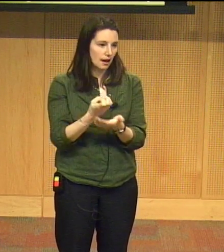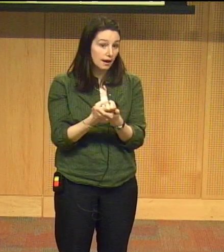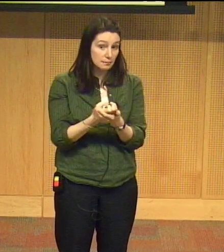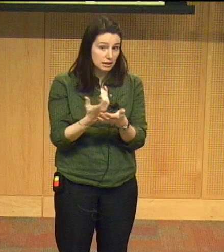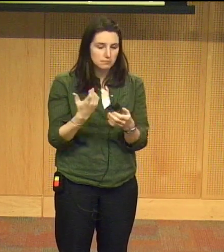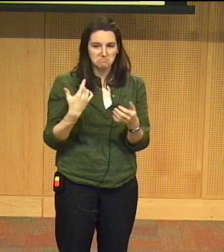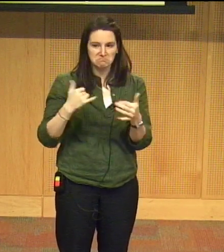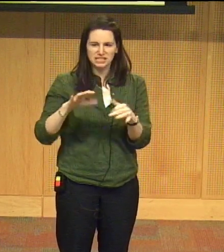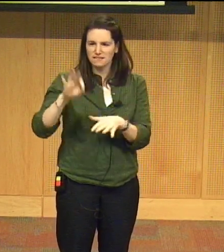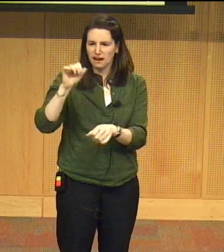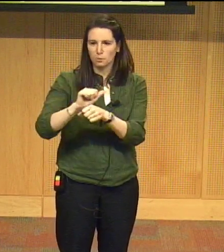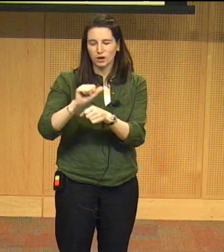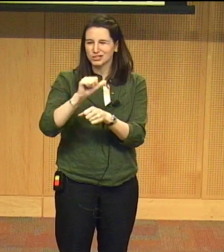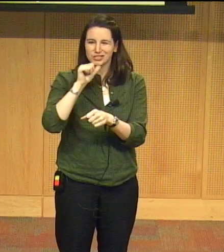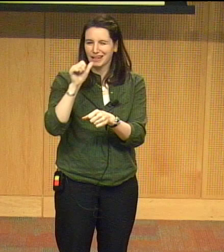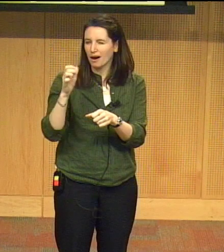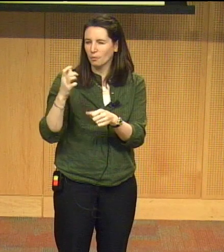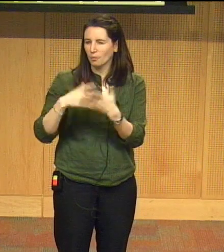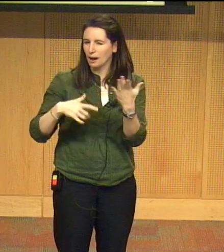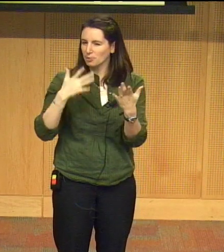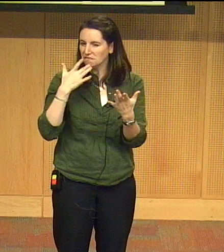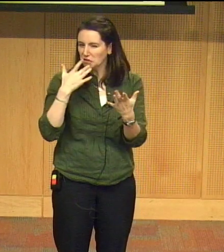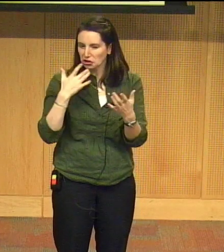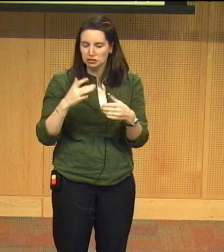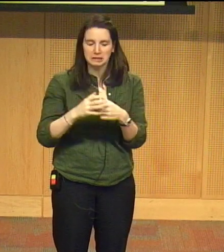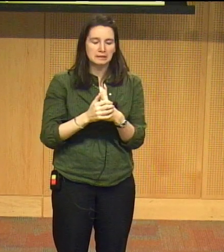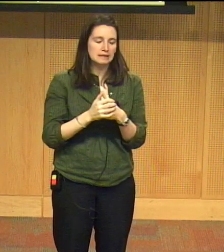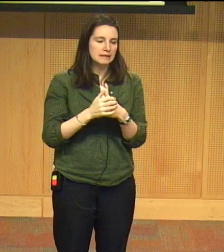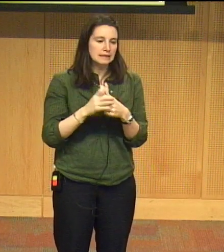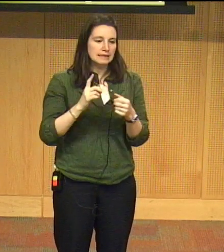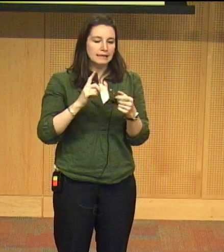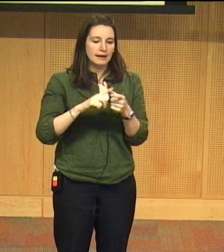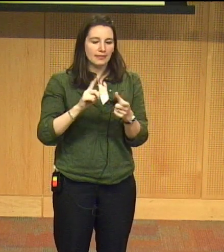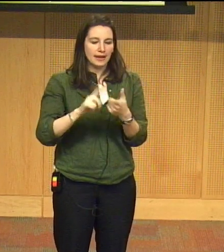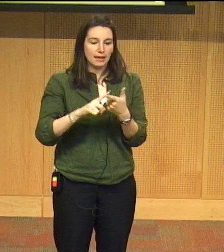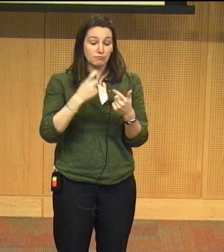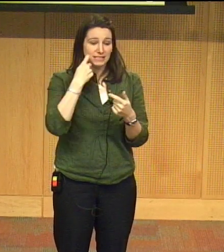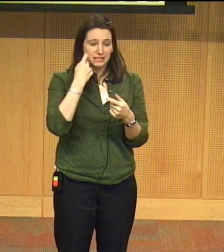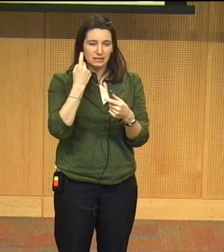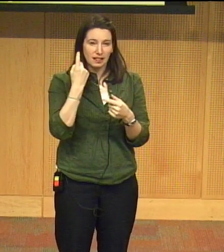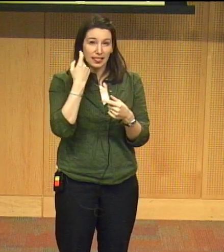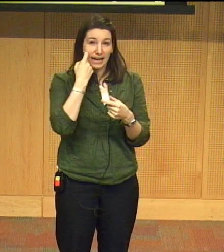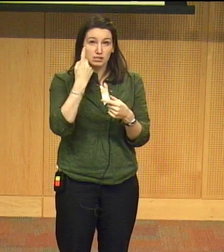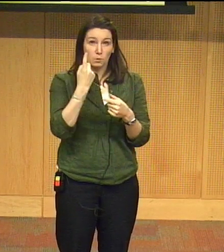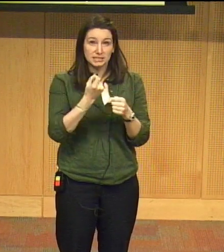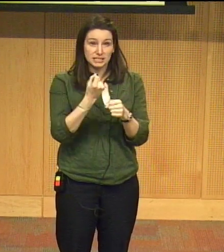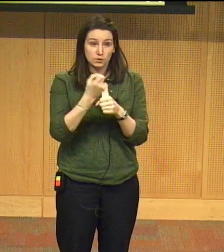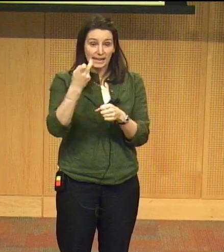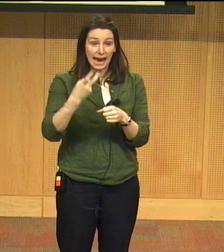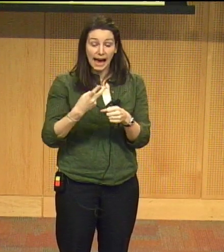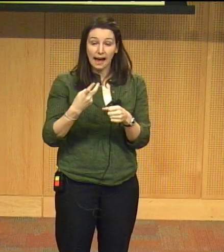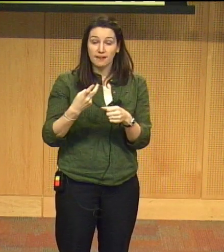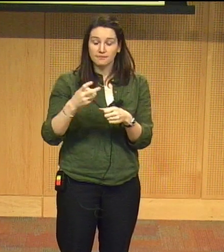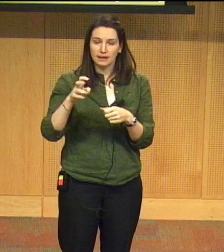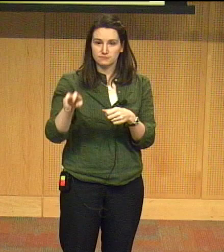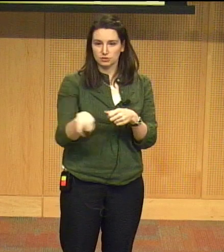economy. Still found work, just not what I preferred. And then recently, in the last 1.5 years, I've